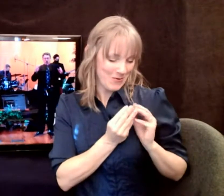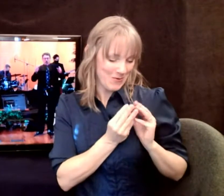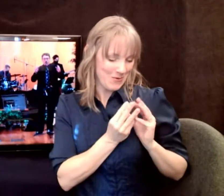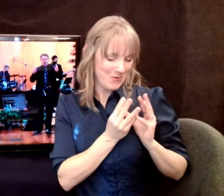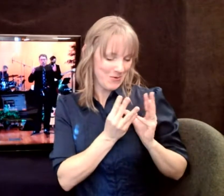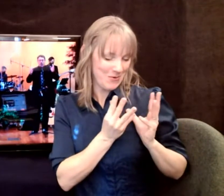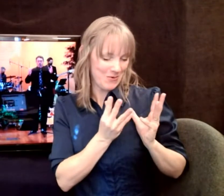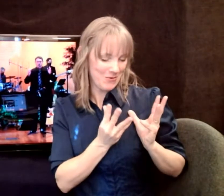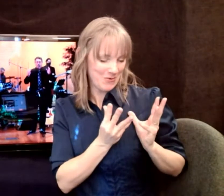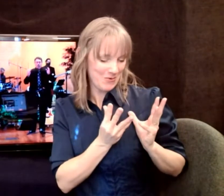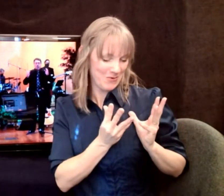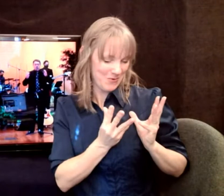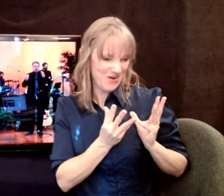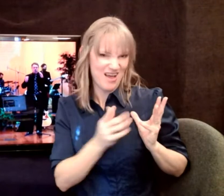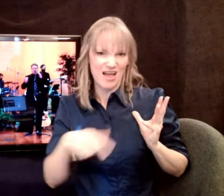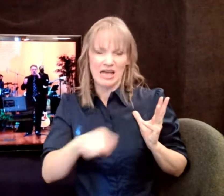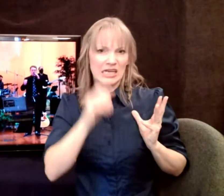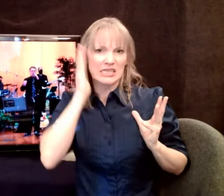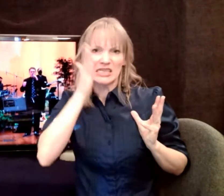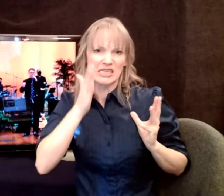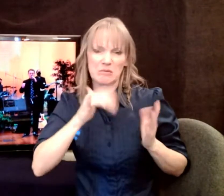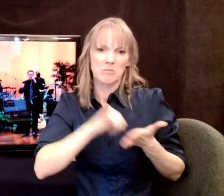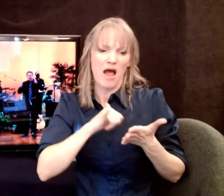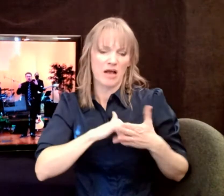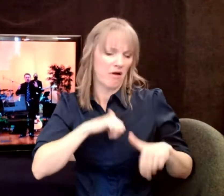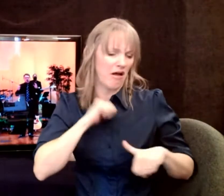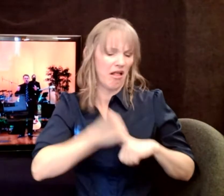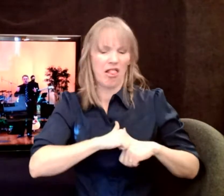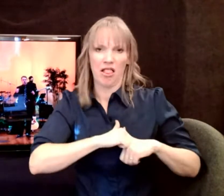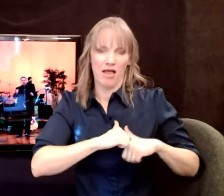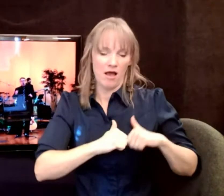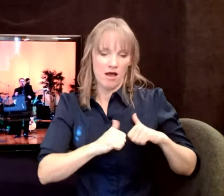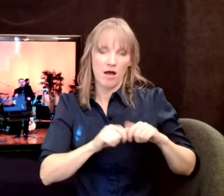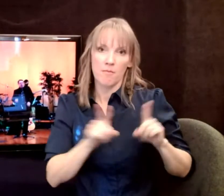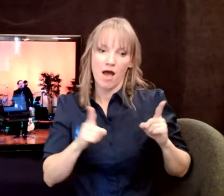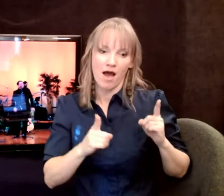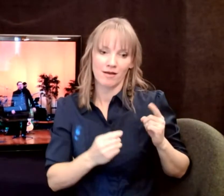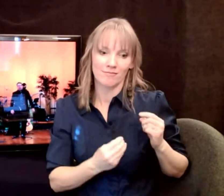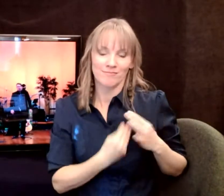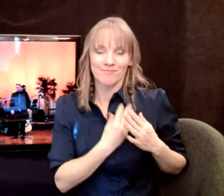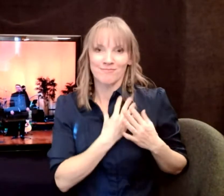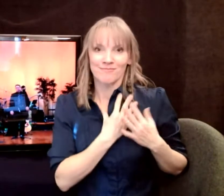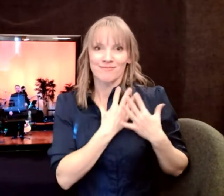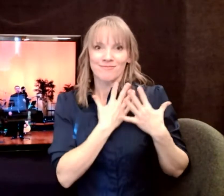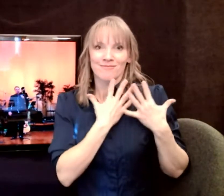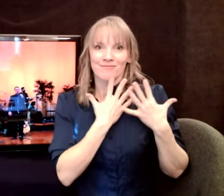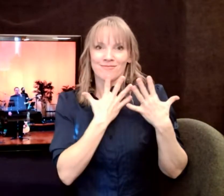Shoes up from the stony ground. There's no room.